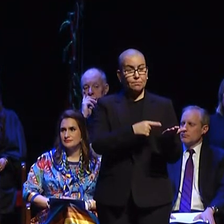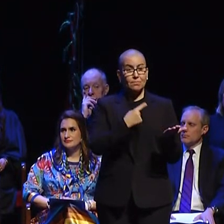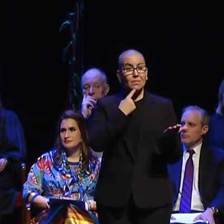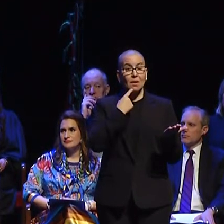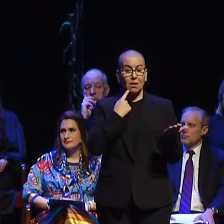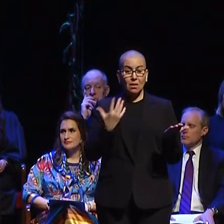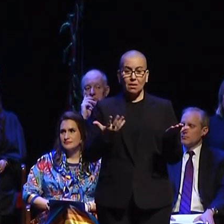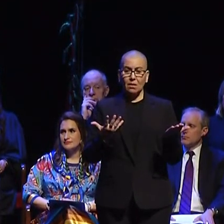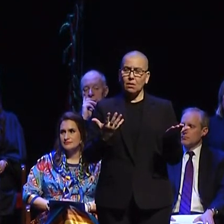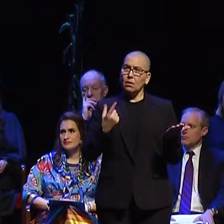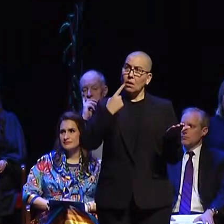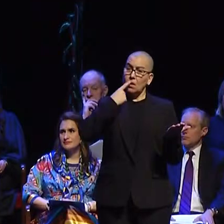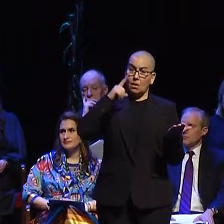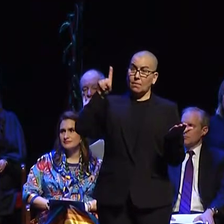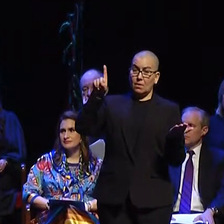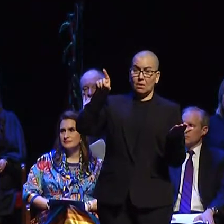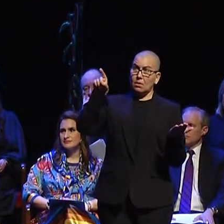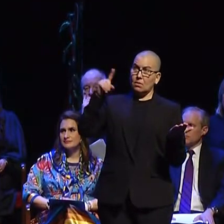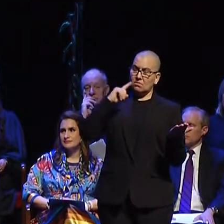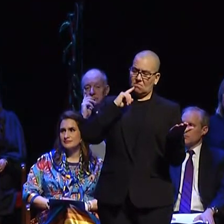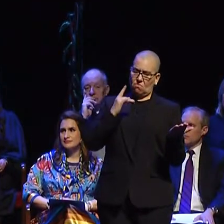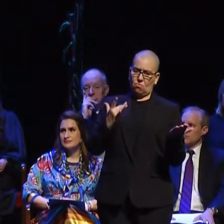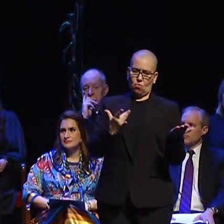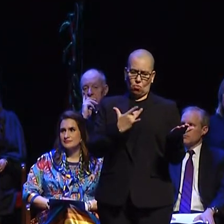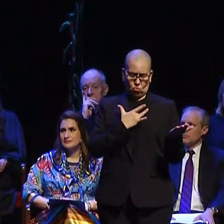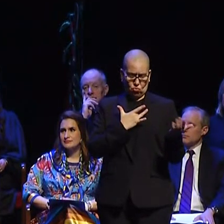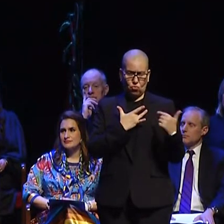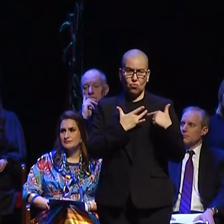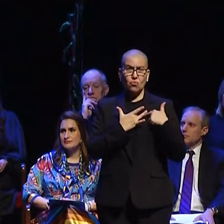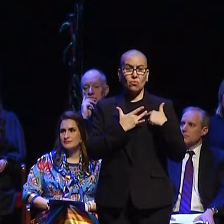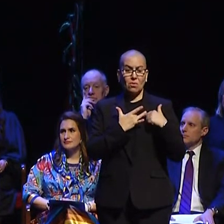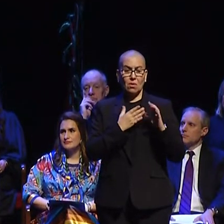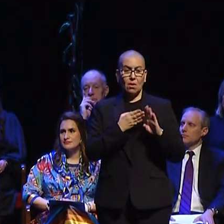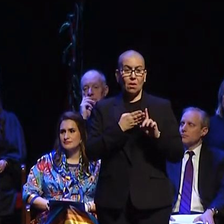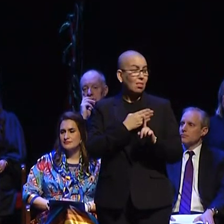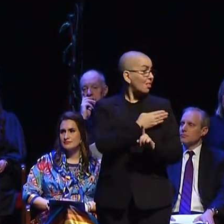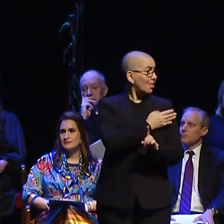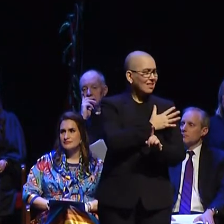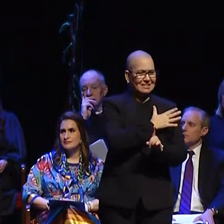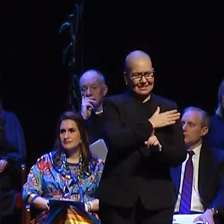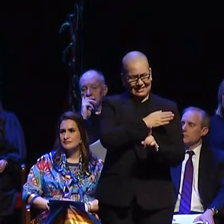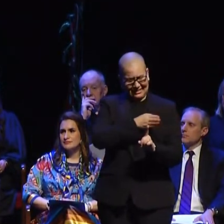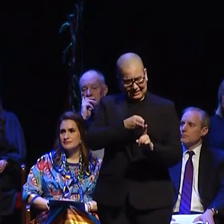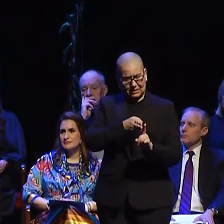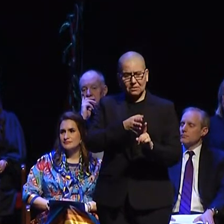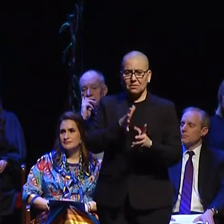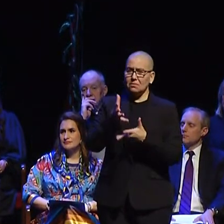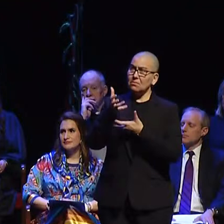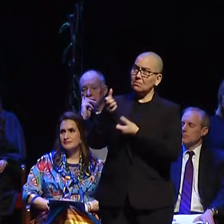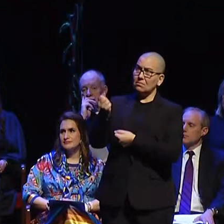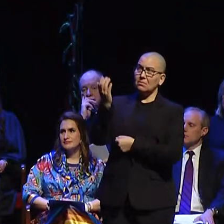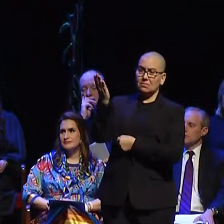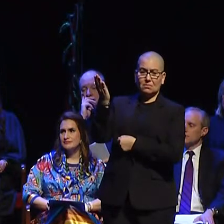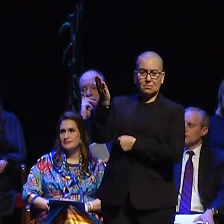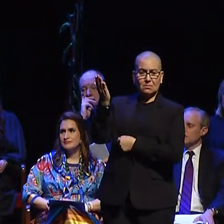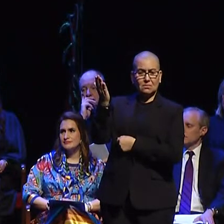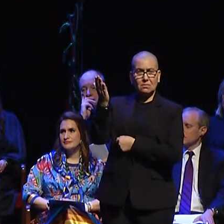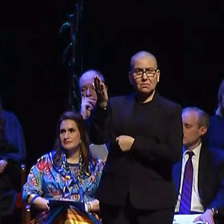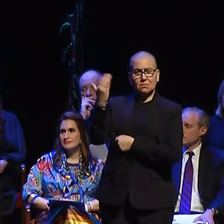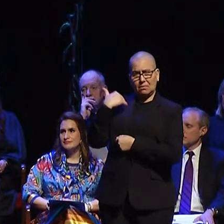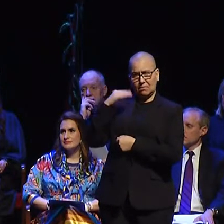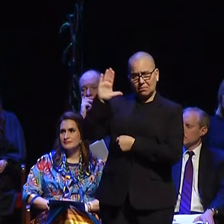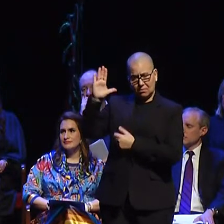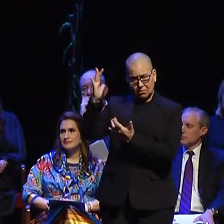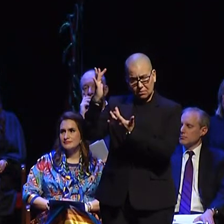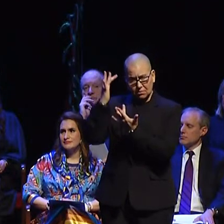deviate after you have guided us aright, and grant us mercy from your own presence, for you are